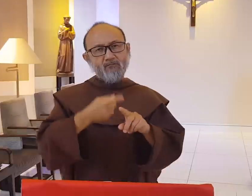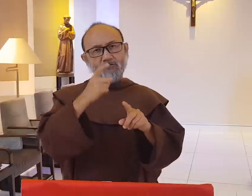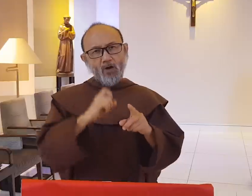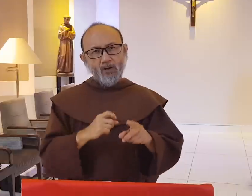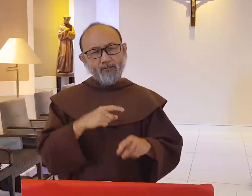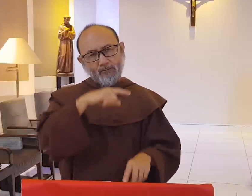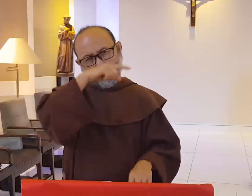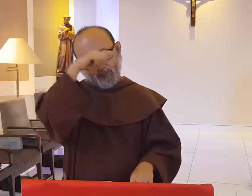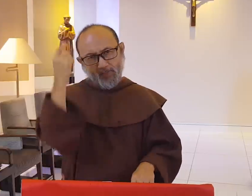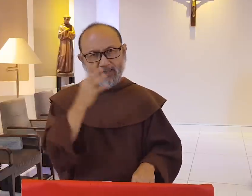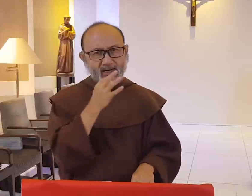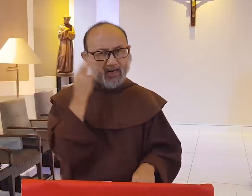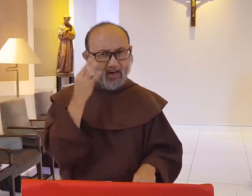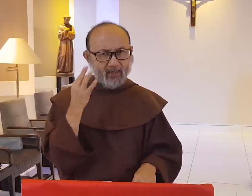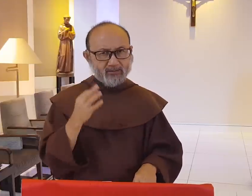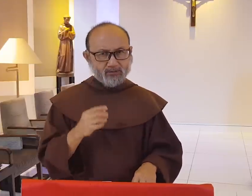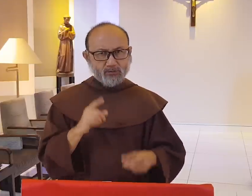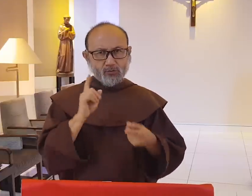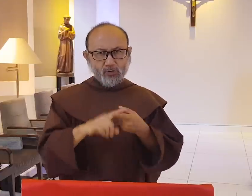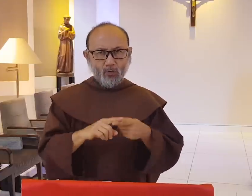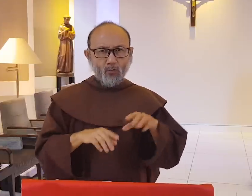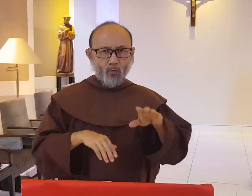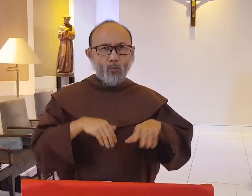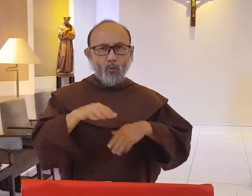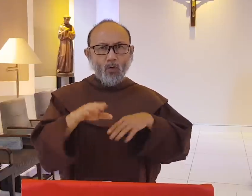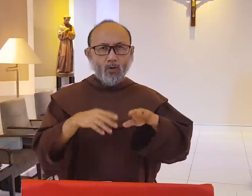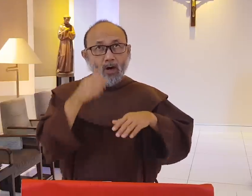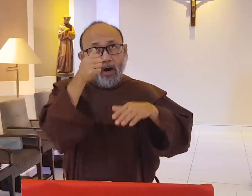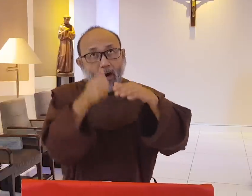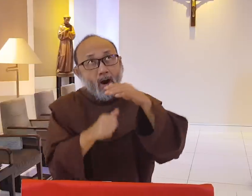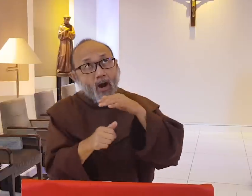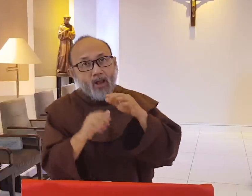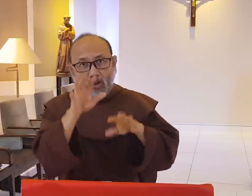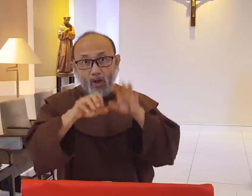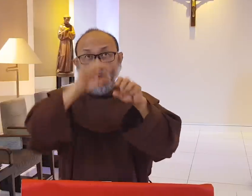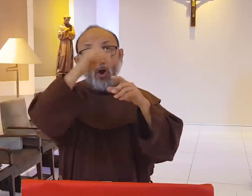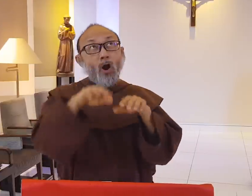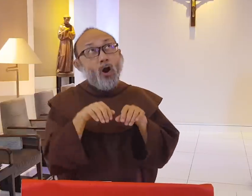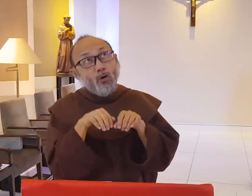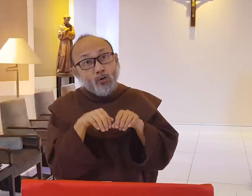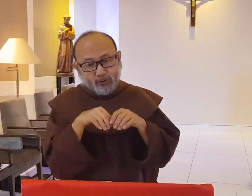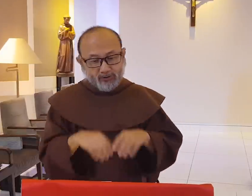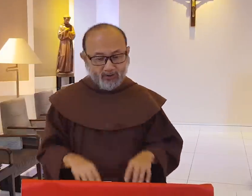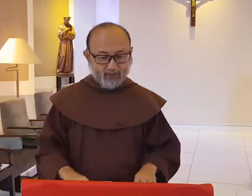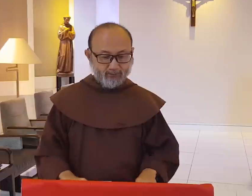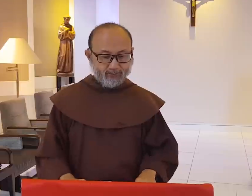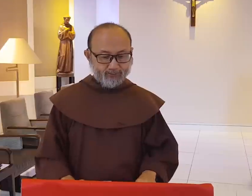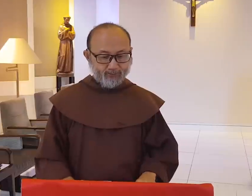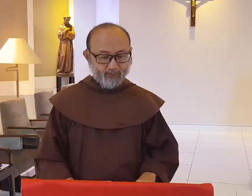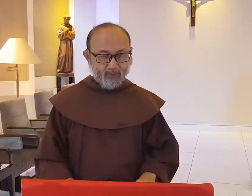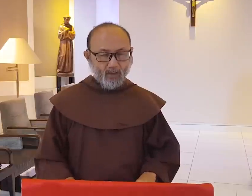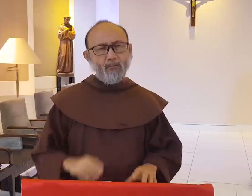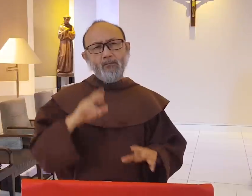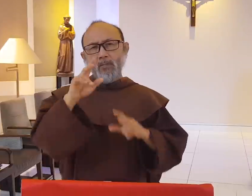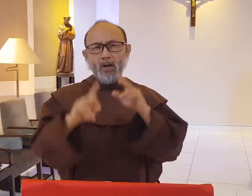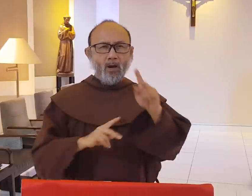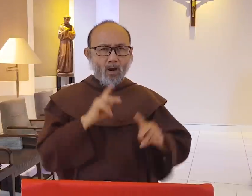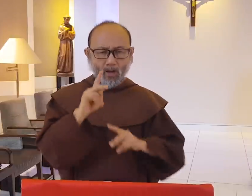From black hats to walking under ladders.